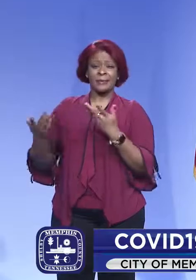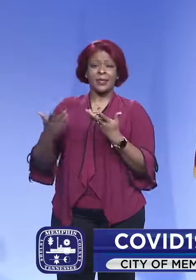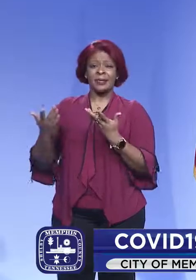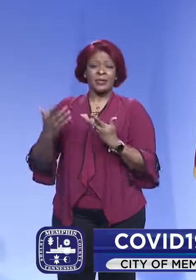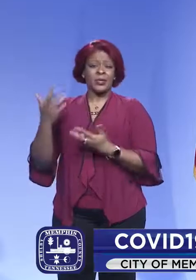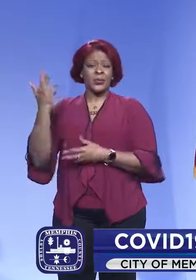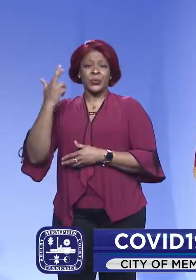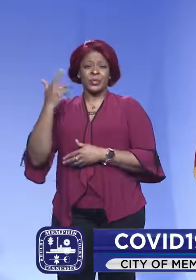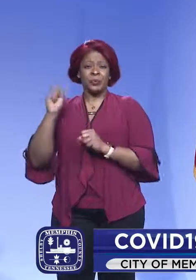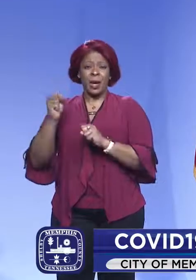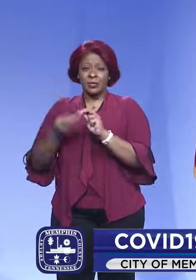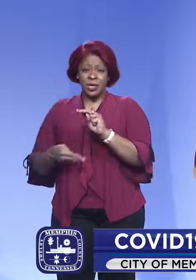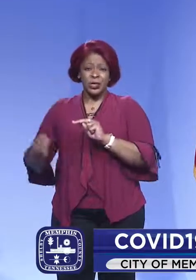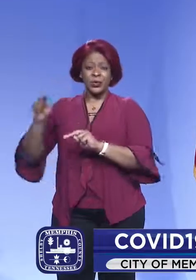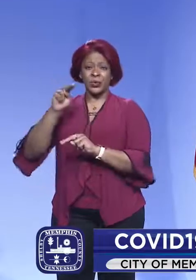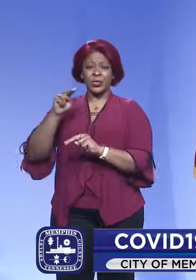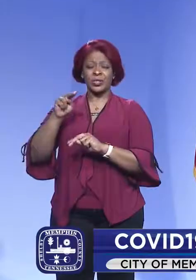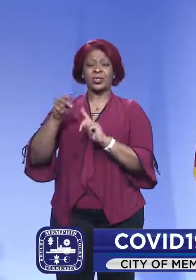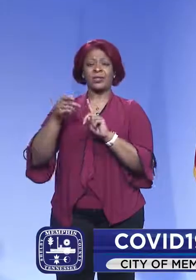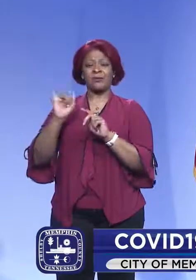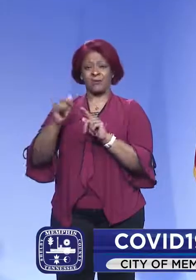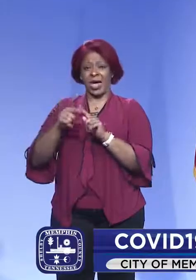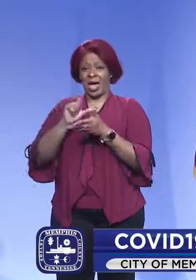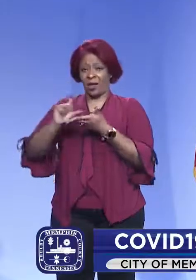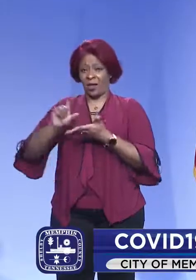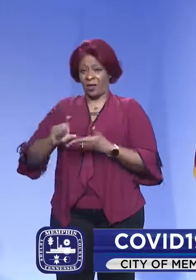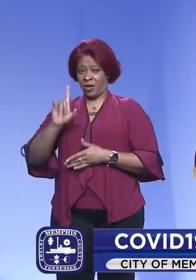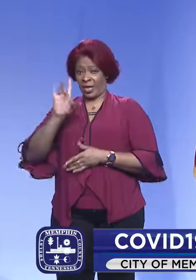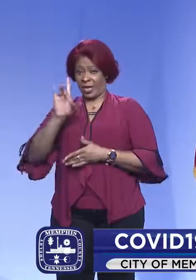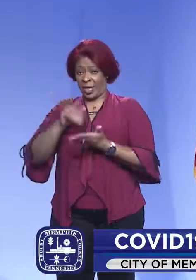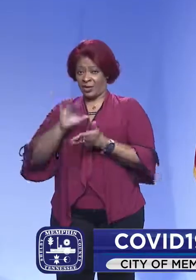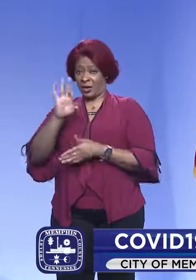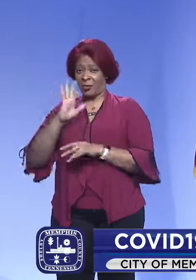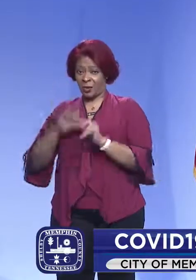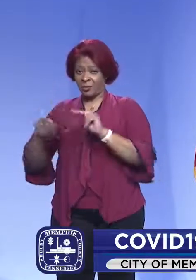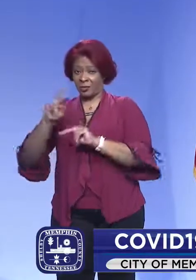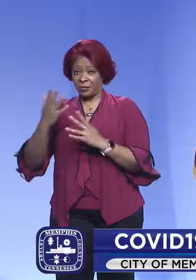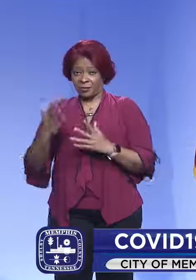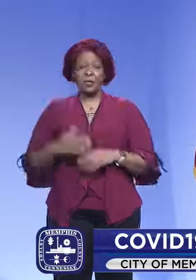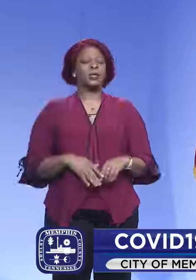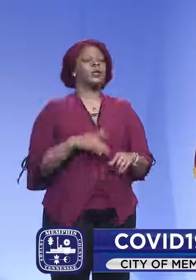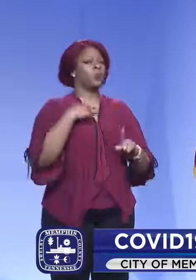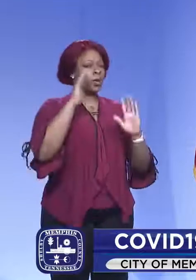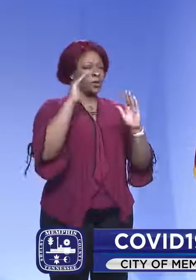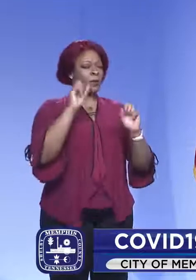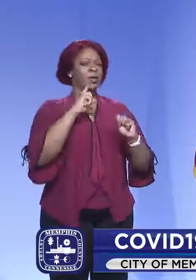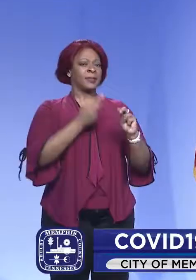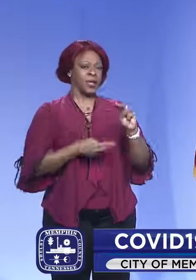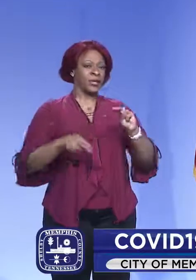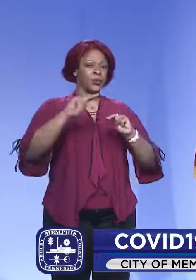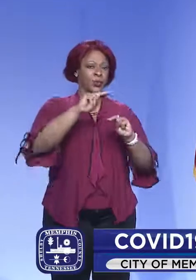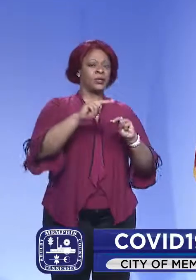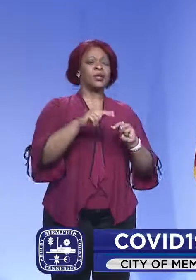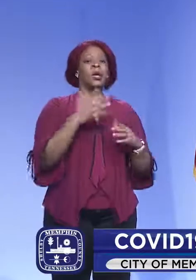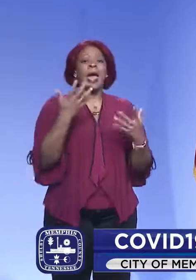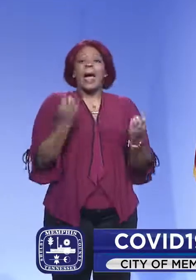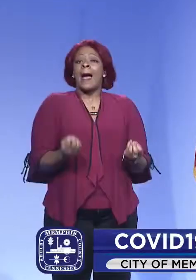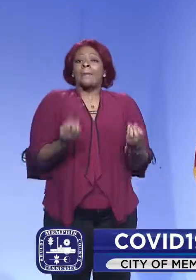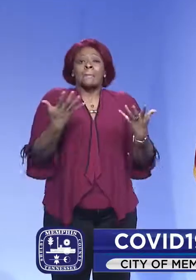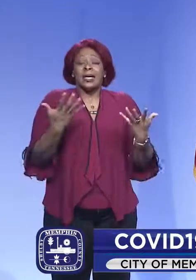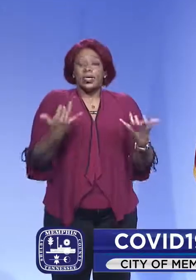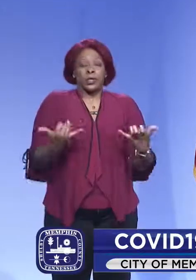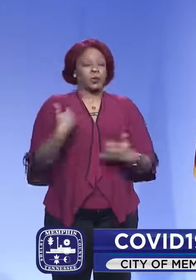reasonable potential increase of the weekly allotments? So we do anticipate there will be increases. What those exact numbers are, we don't